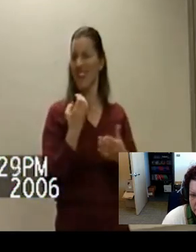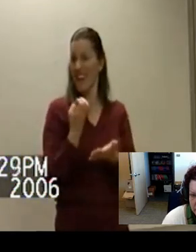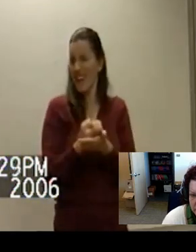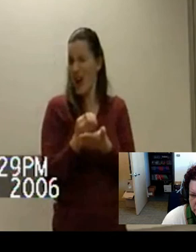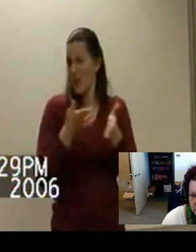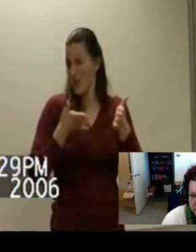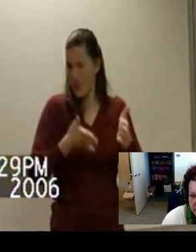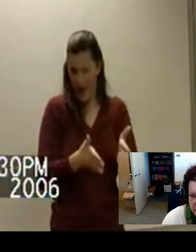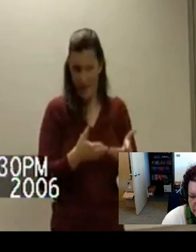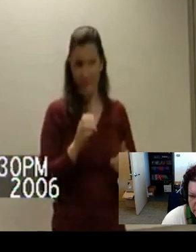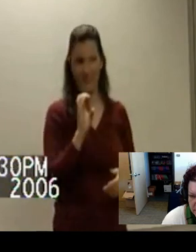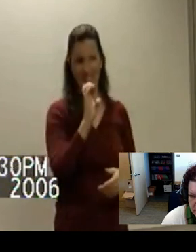The room